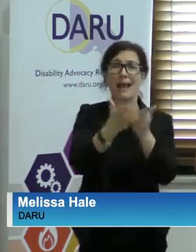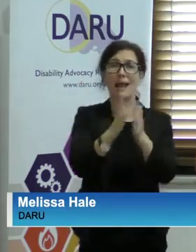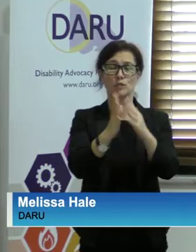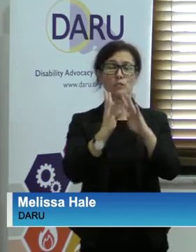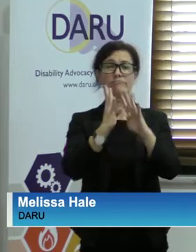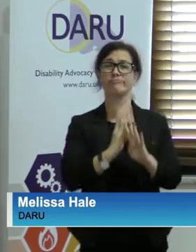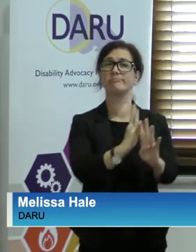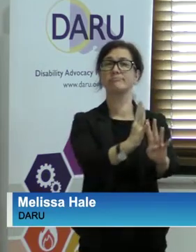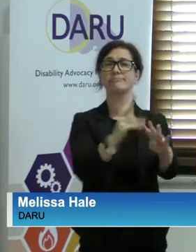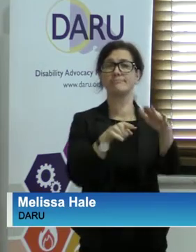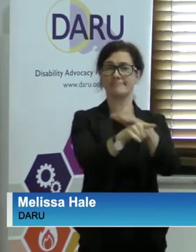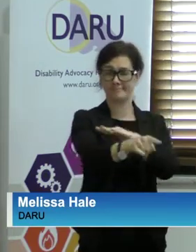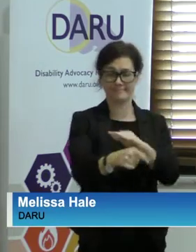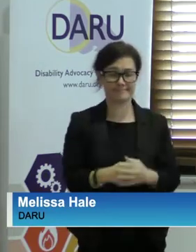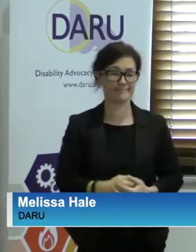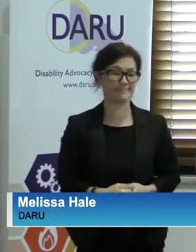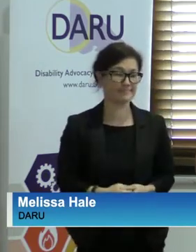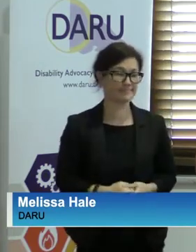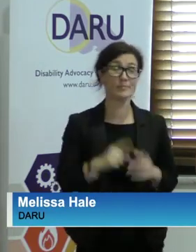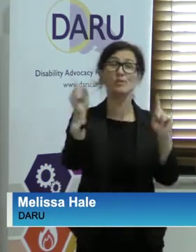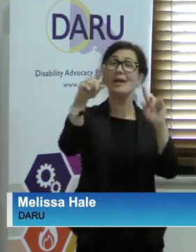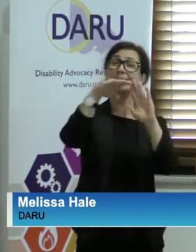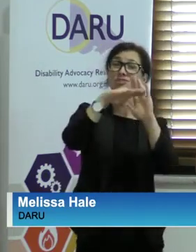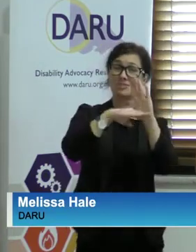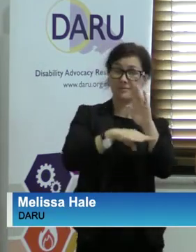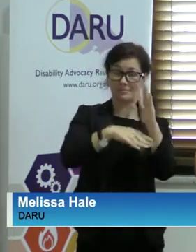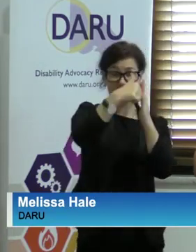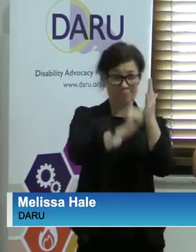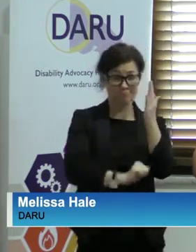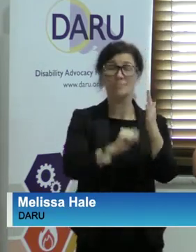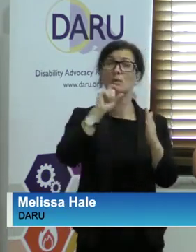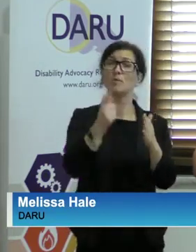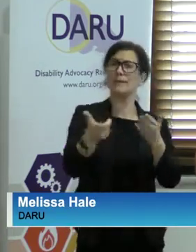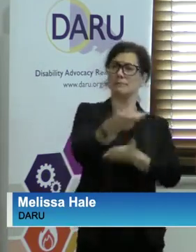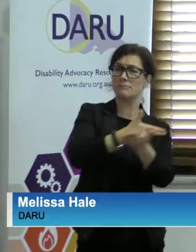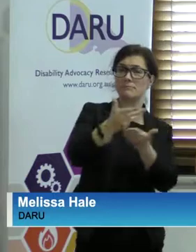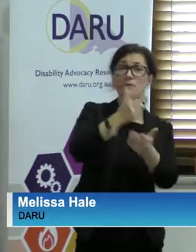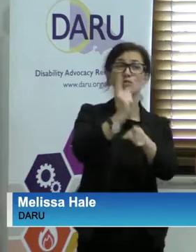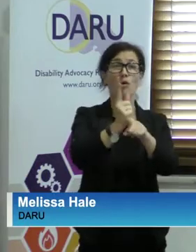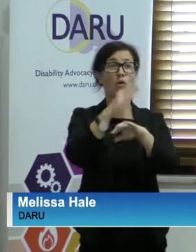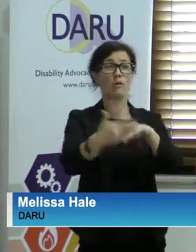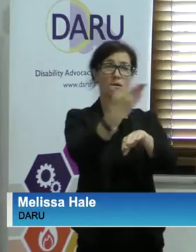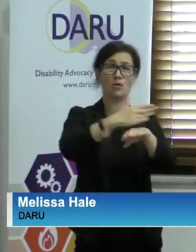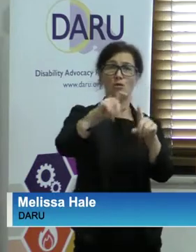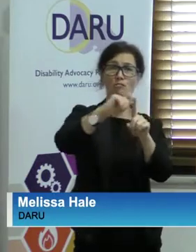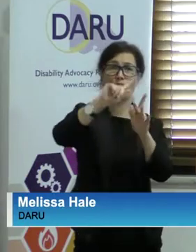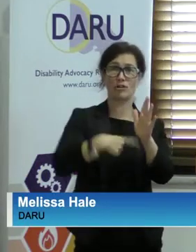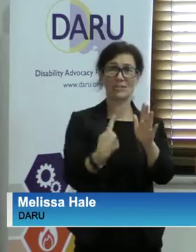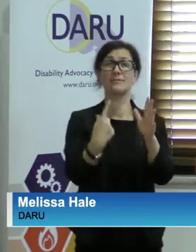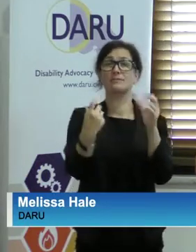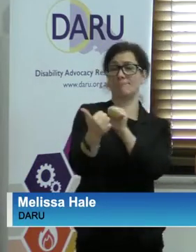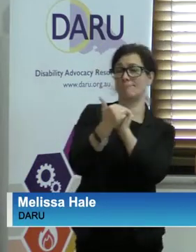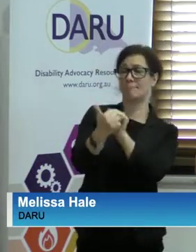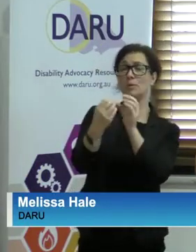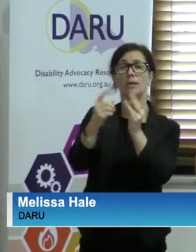safely. So today's agenda will see us have a conversation about our new project with the Office for